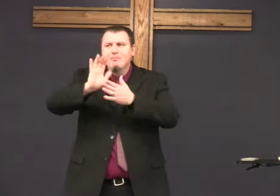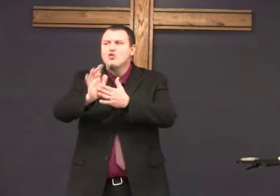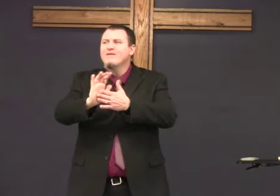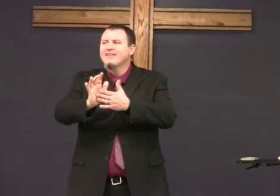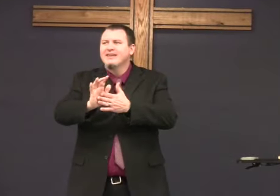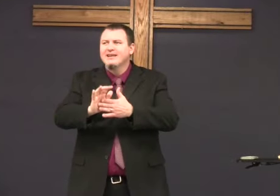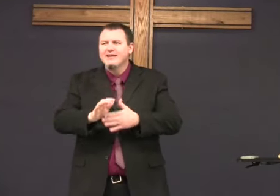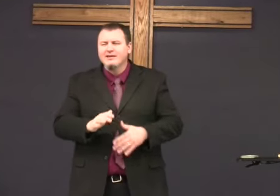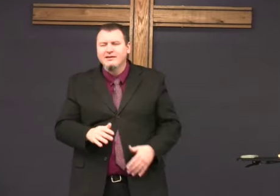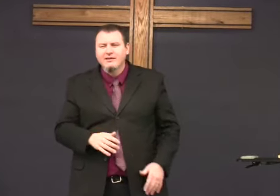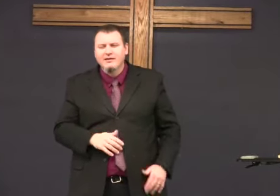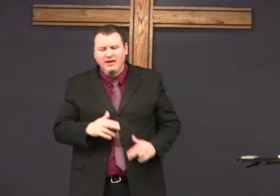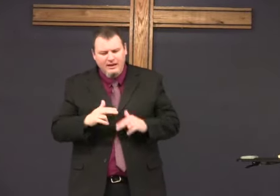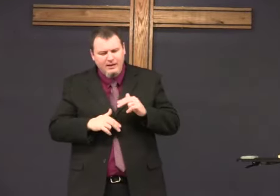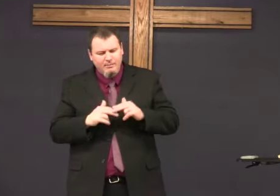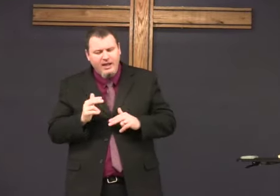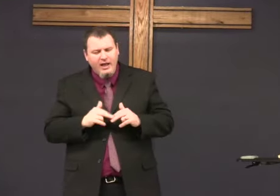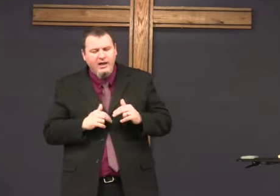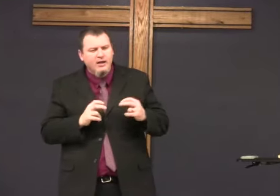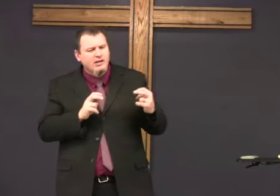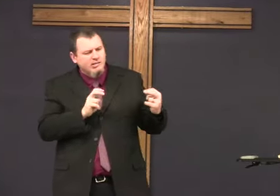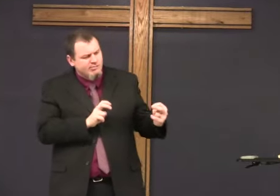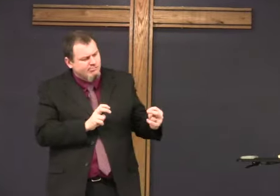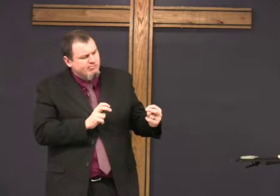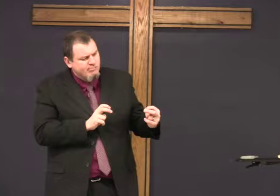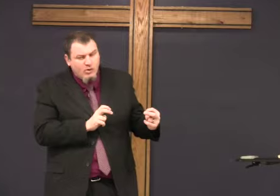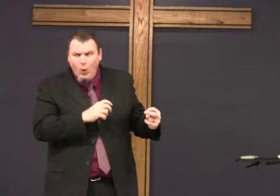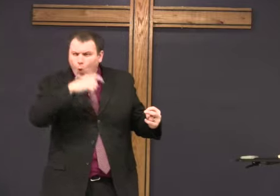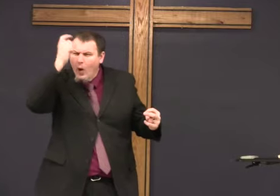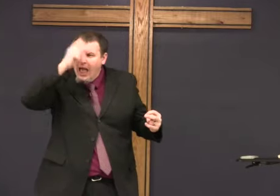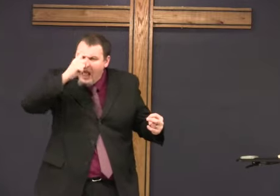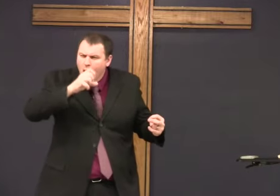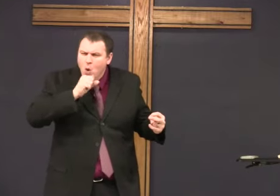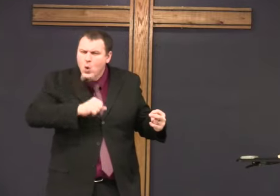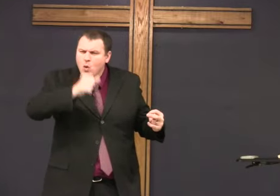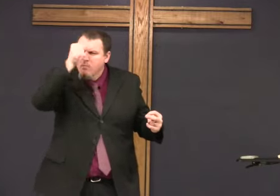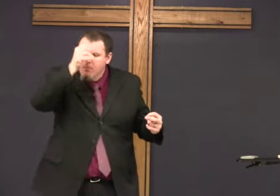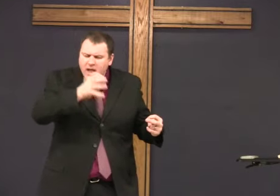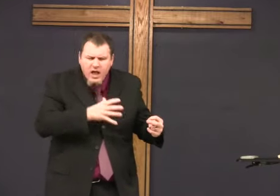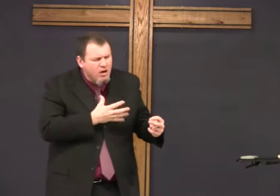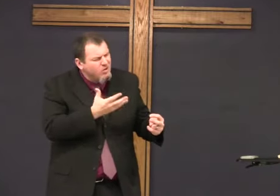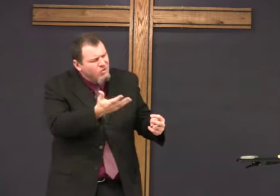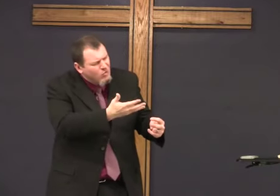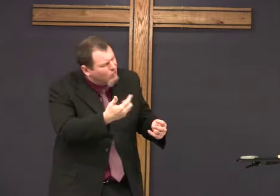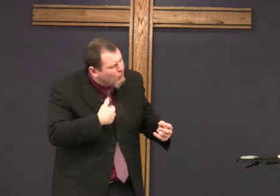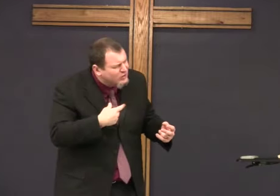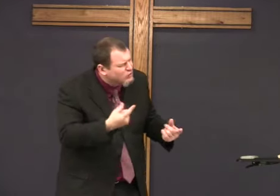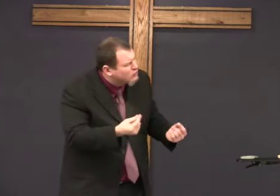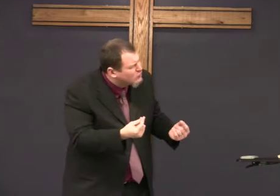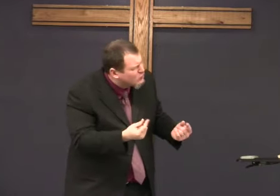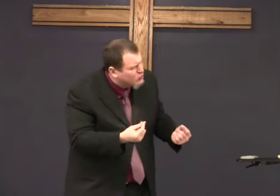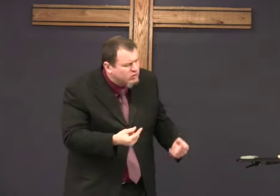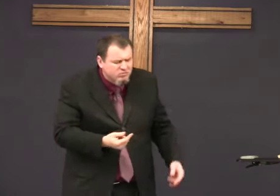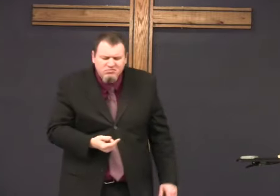In my mind, I kind of envision this like in a movie. Nehemiah is sitting down talking to this wise old man and saying,